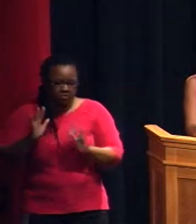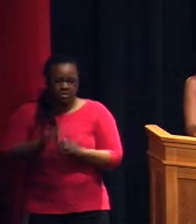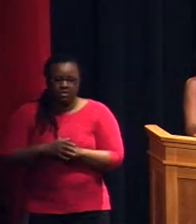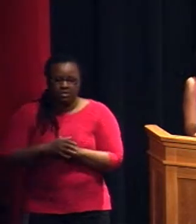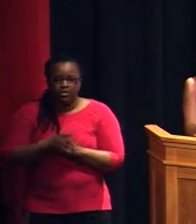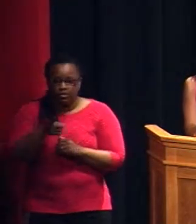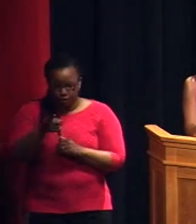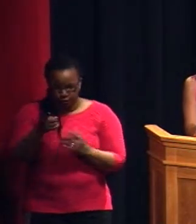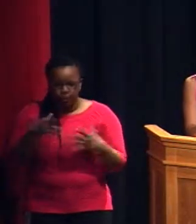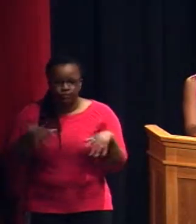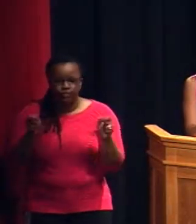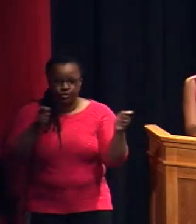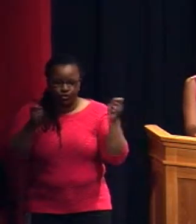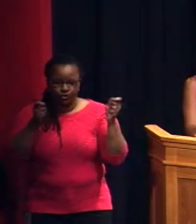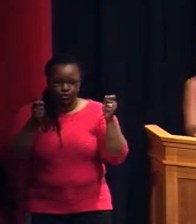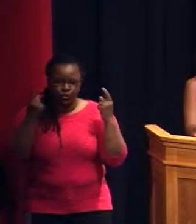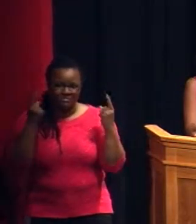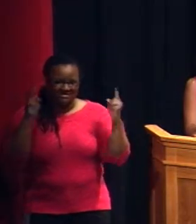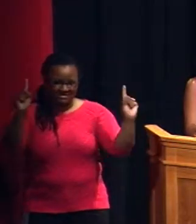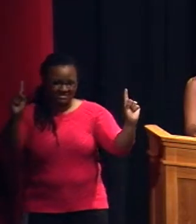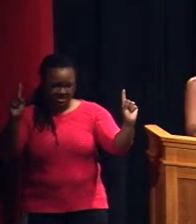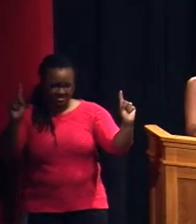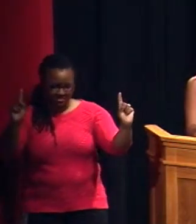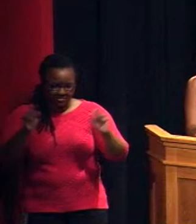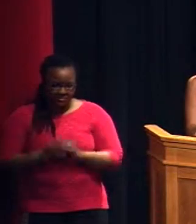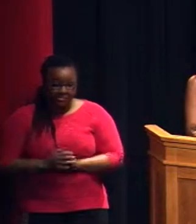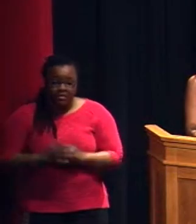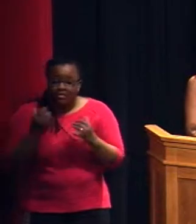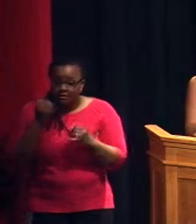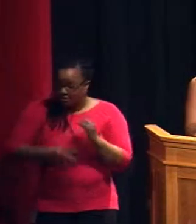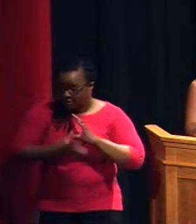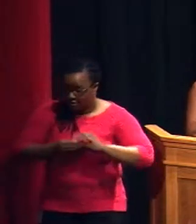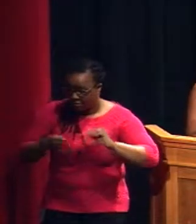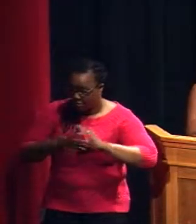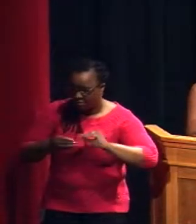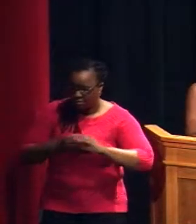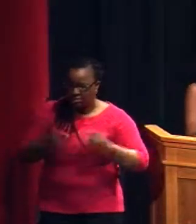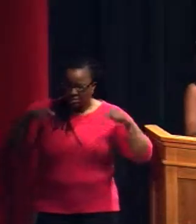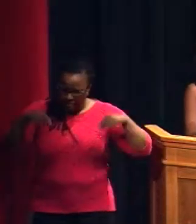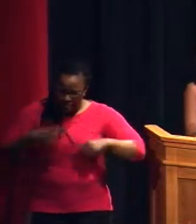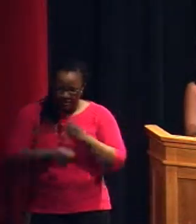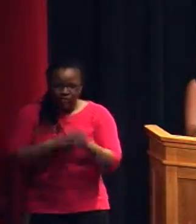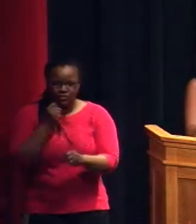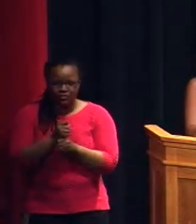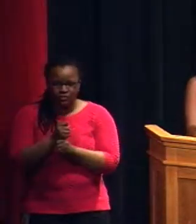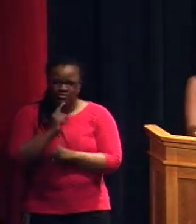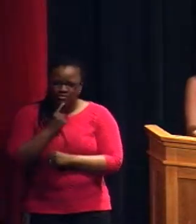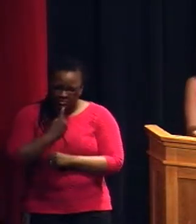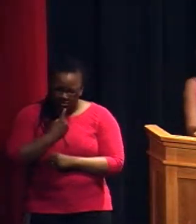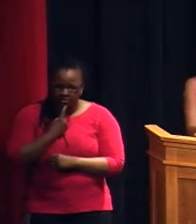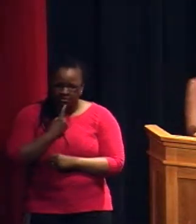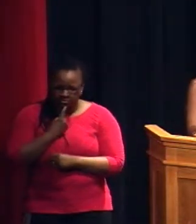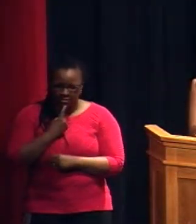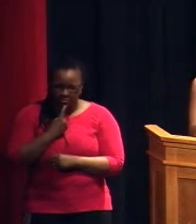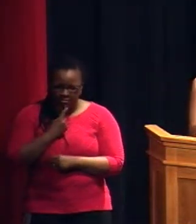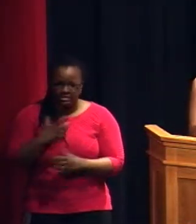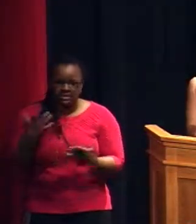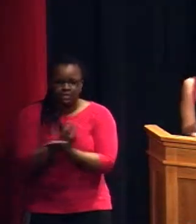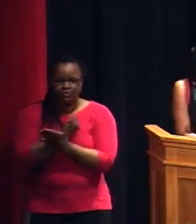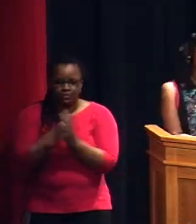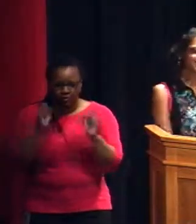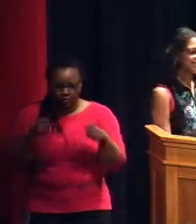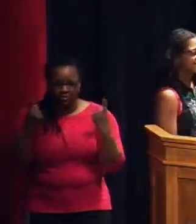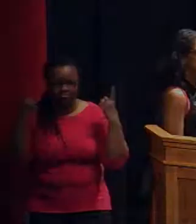closing, let's take this school year seriously so we can all go and do the incredible things that I know we're all capable of doing. Thank